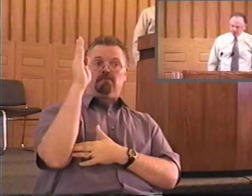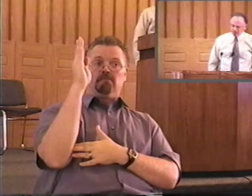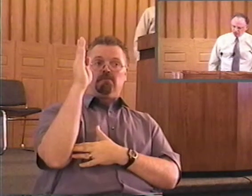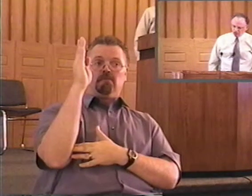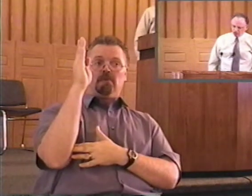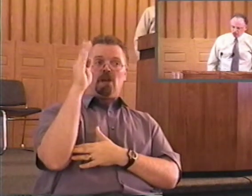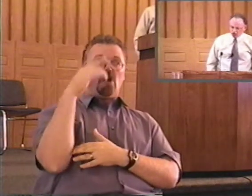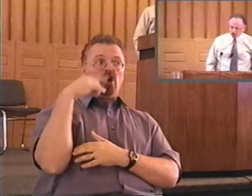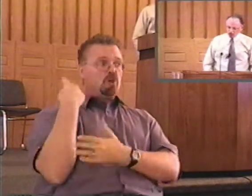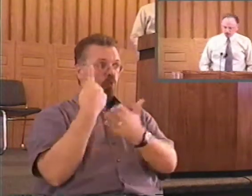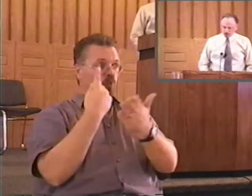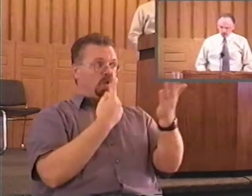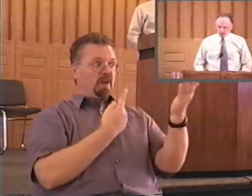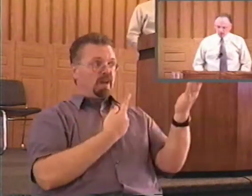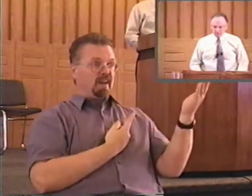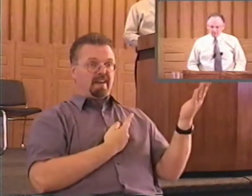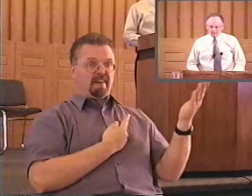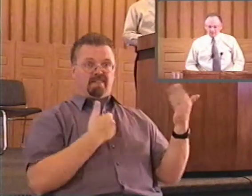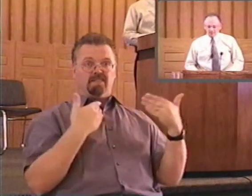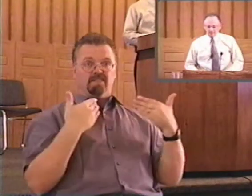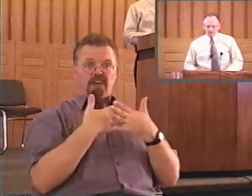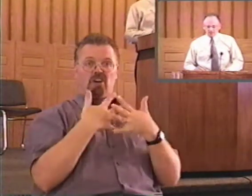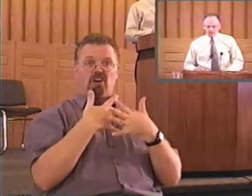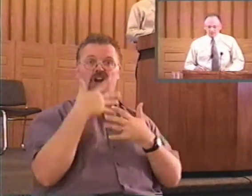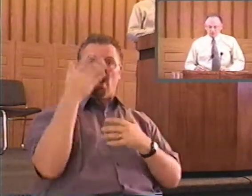Do we fear God?